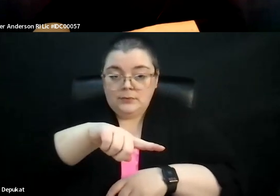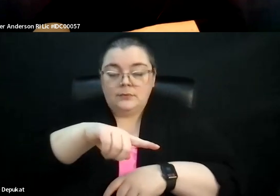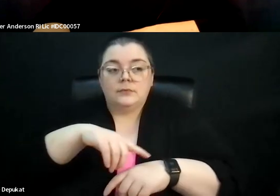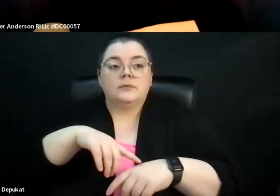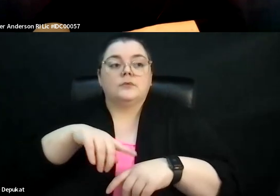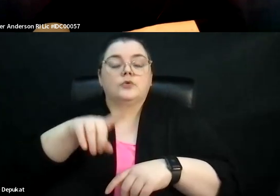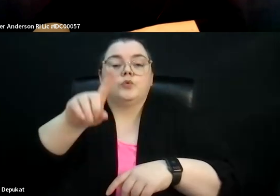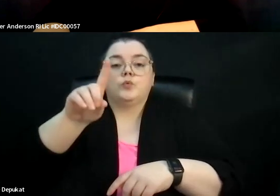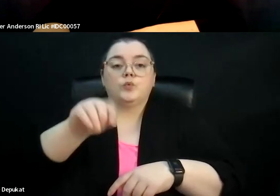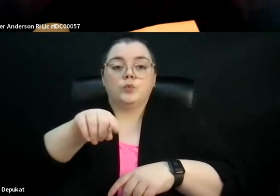members,